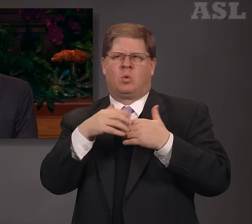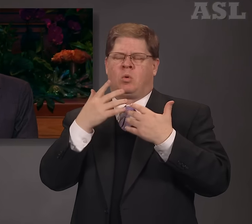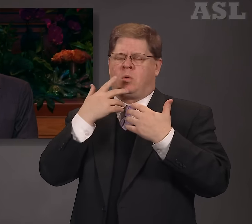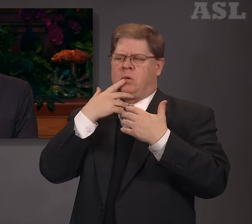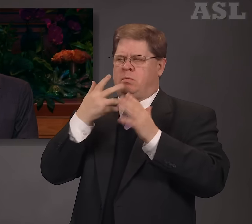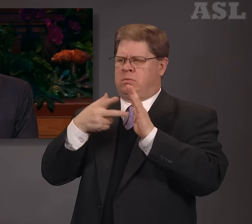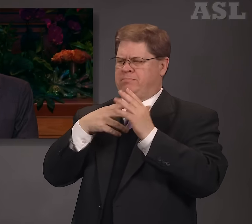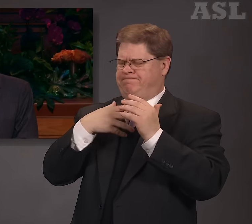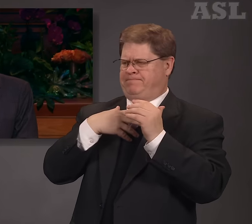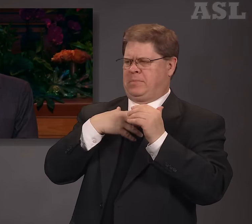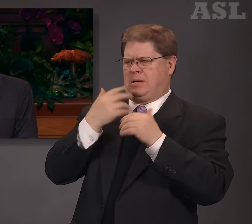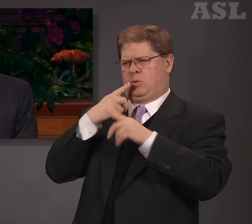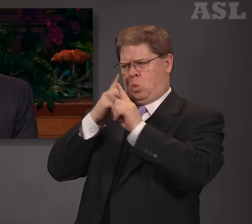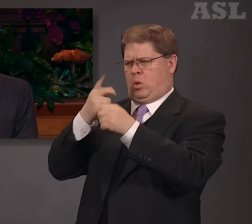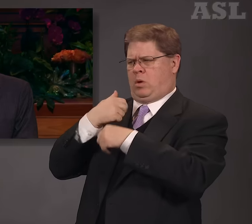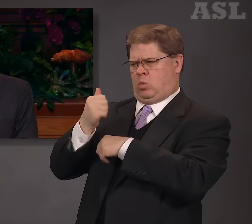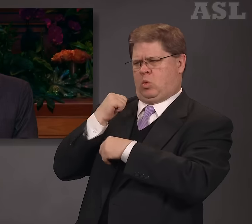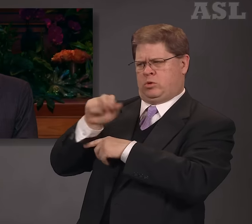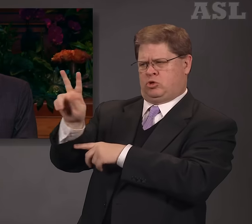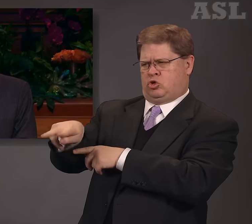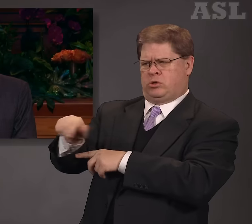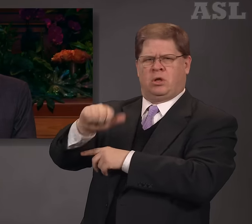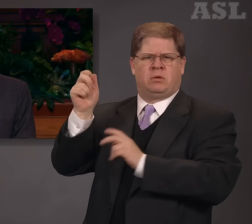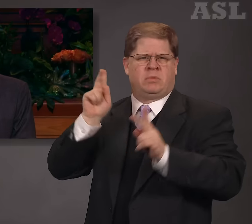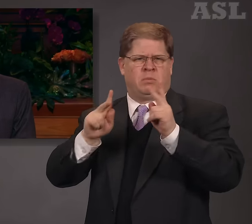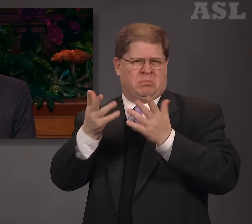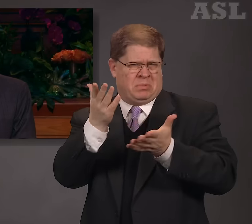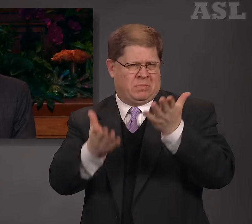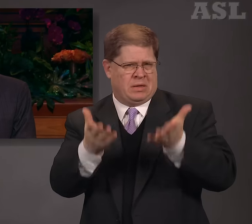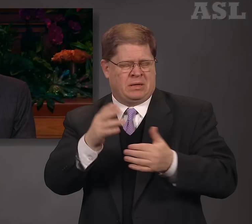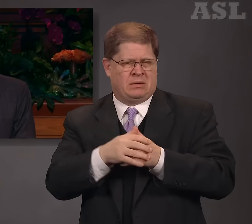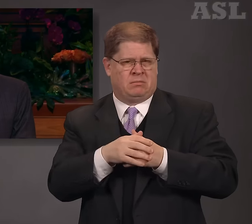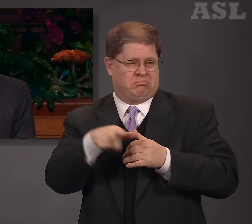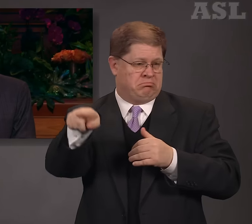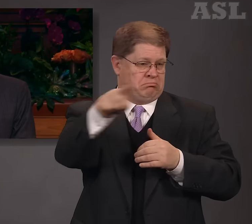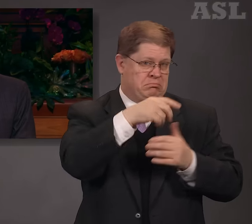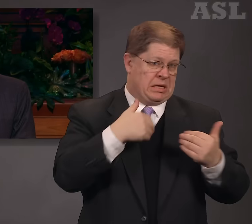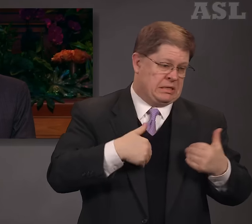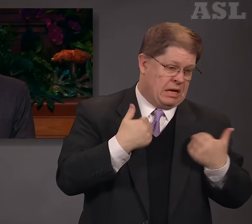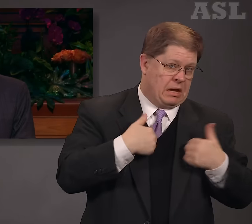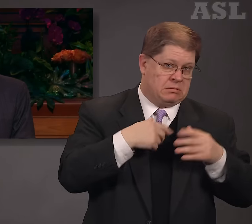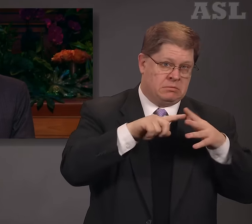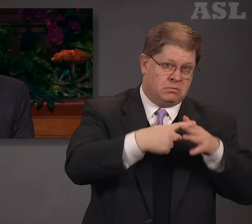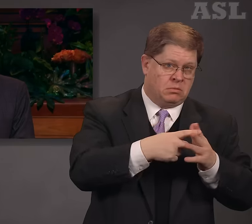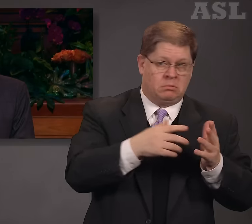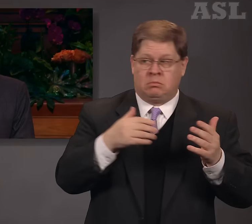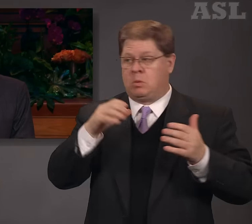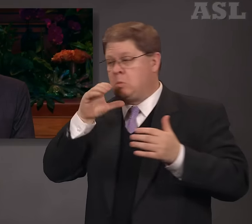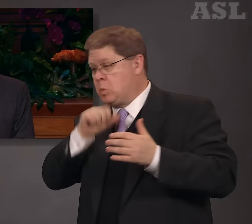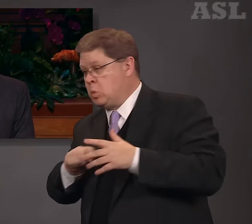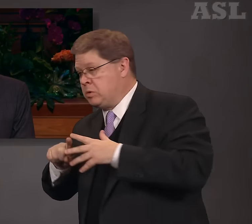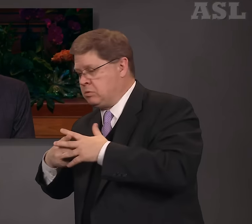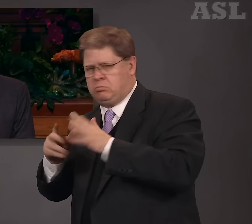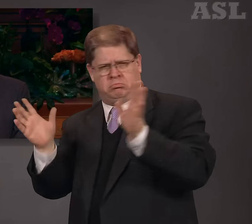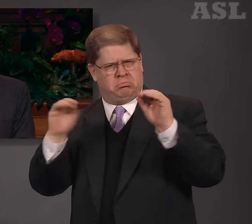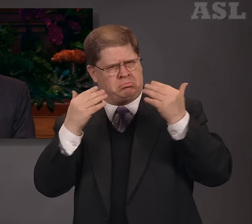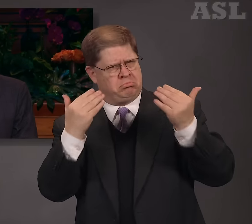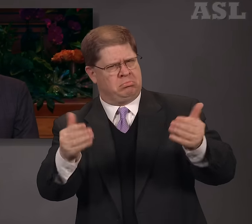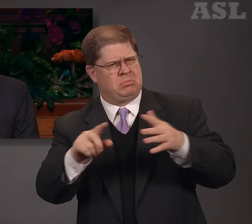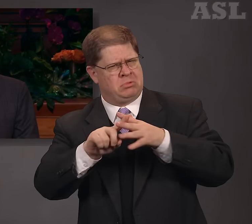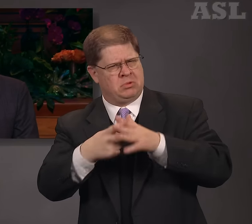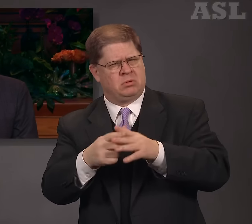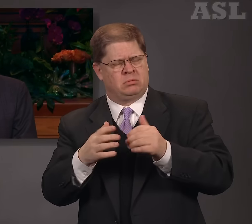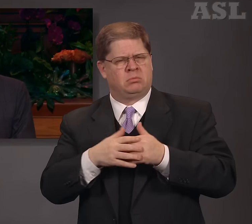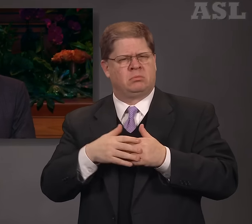the Lord's gospel more, or to vow to judge others less. No one is too young or too old to begin.